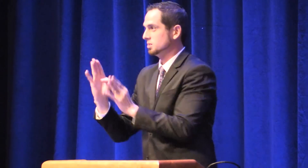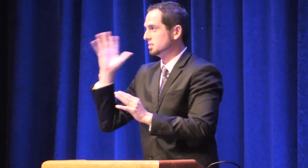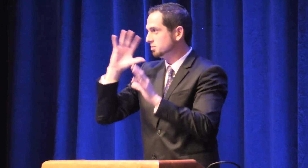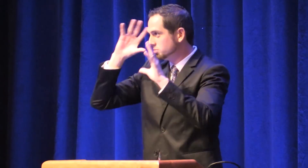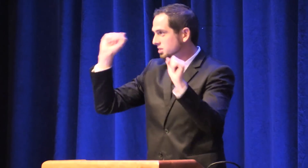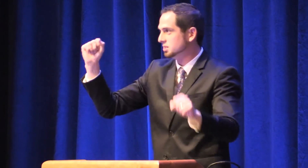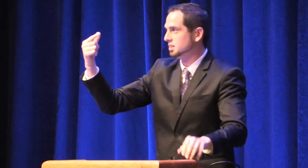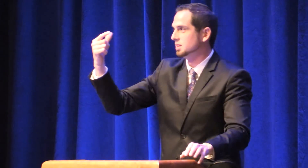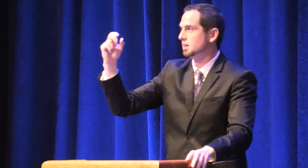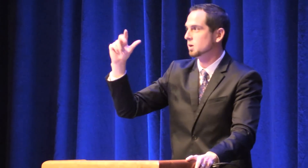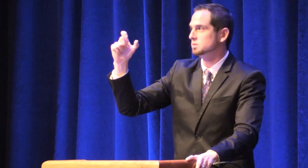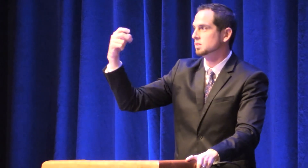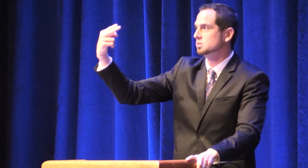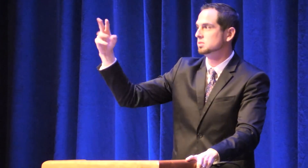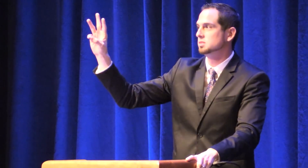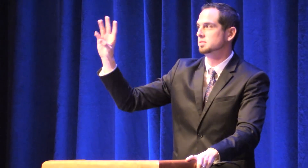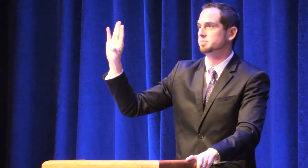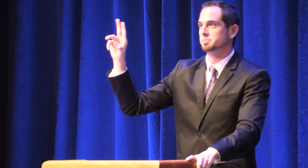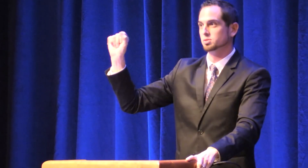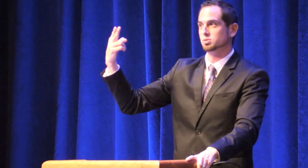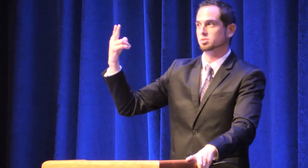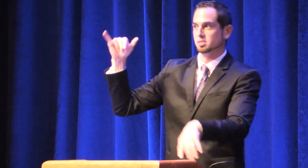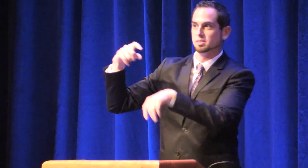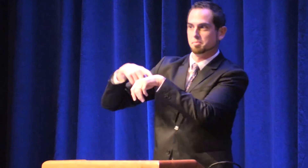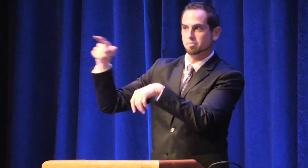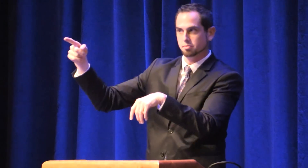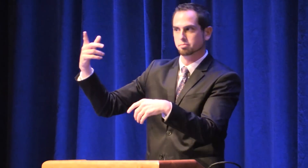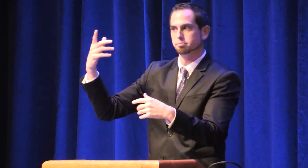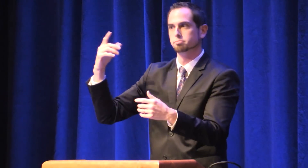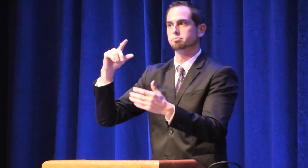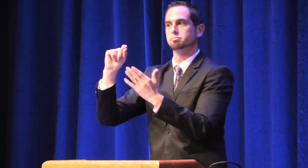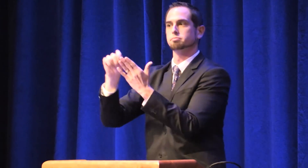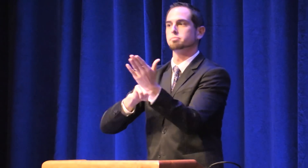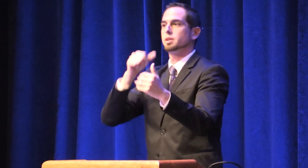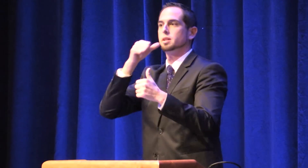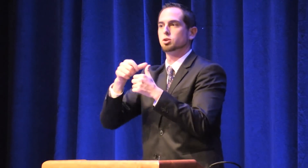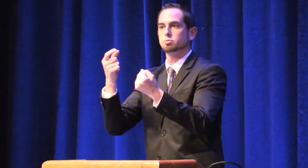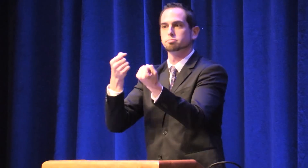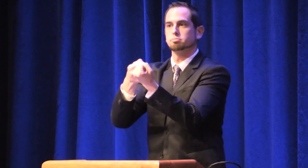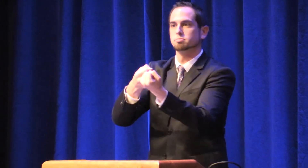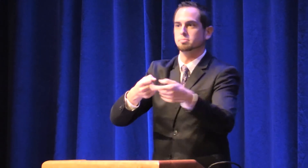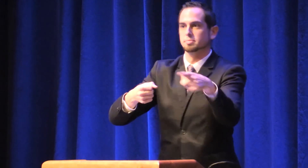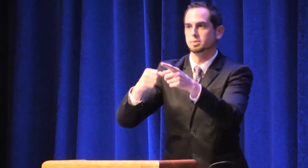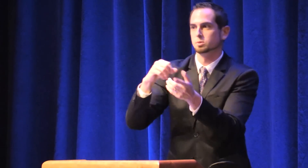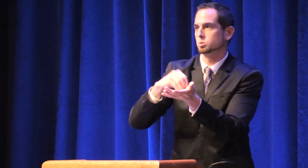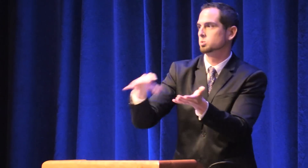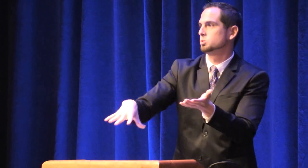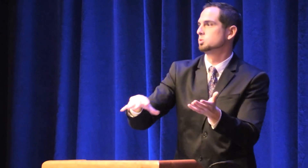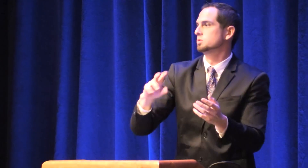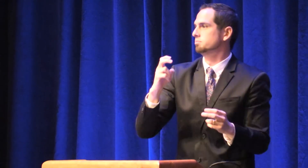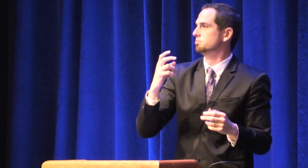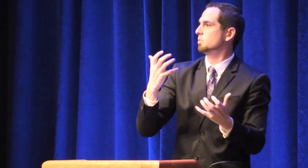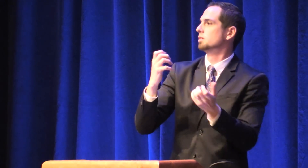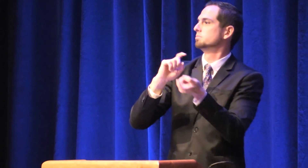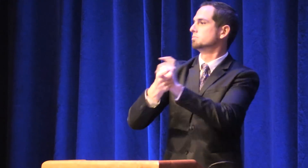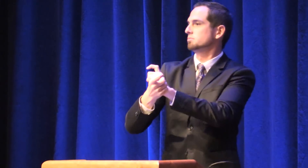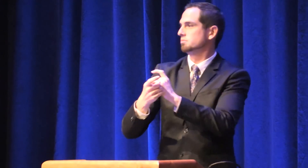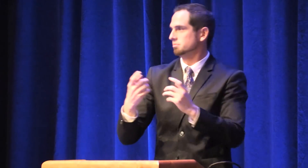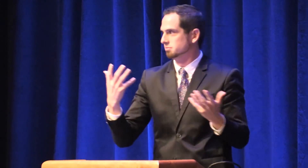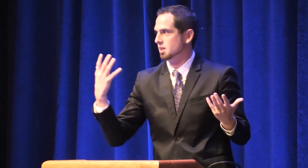community all the way to the White House. President George H.W. Bush, at the time, wrote a letter in support of the